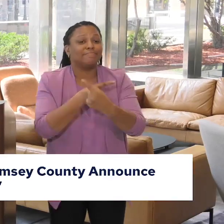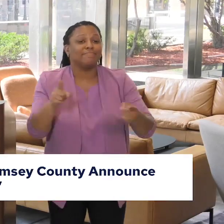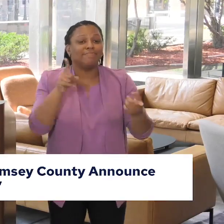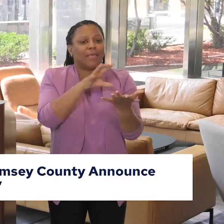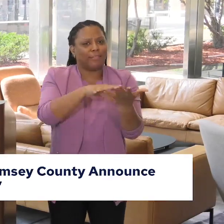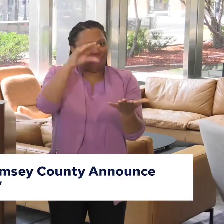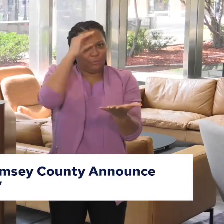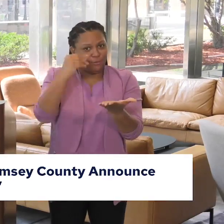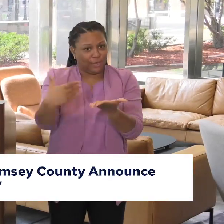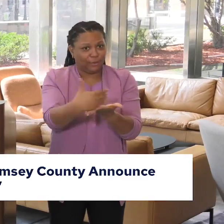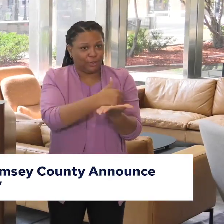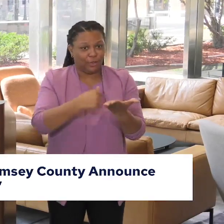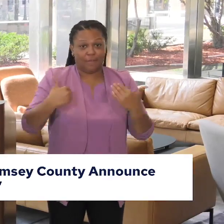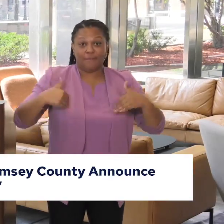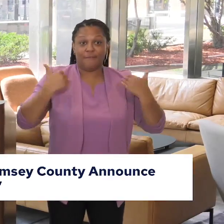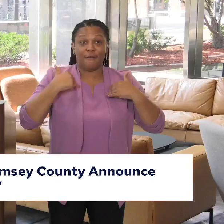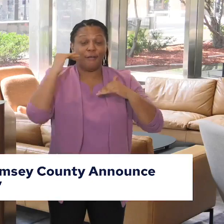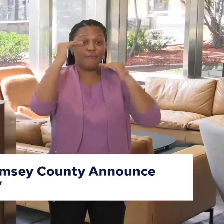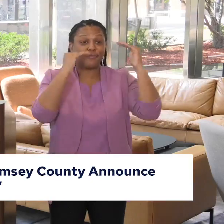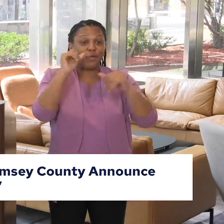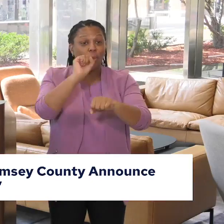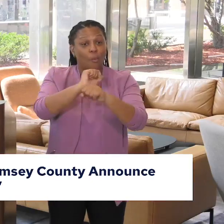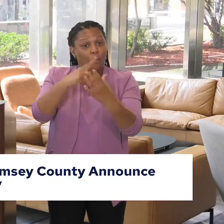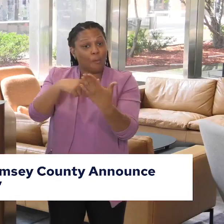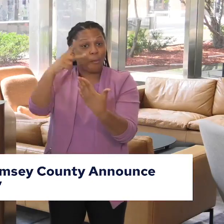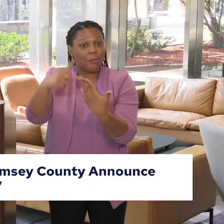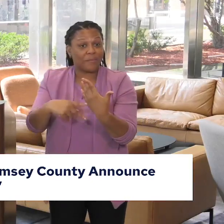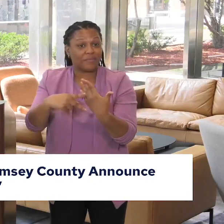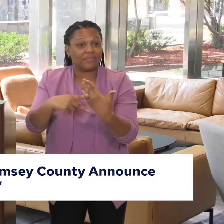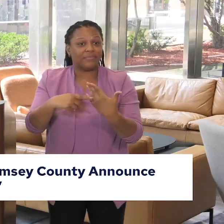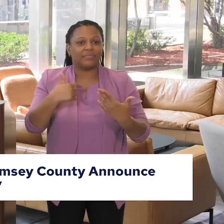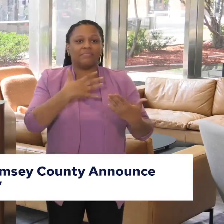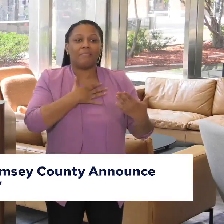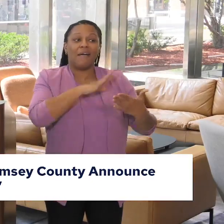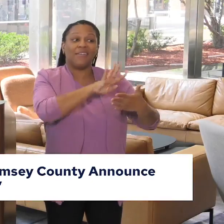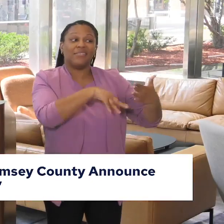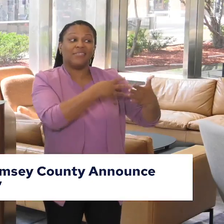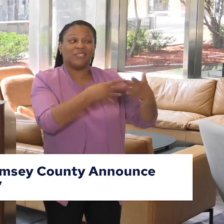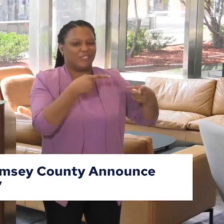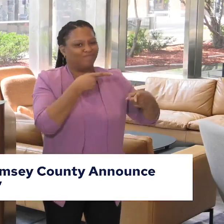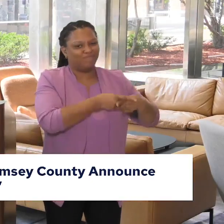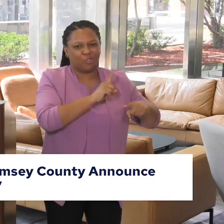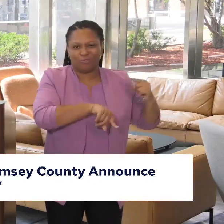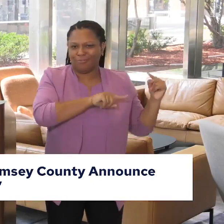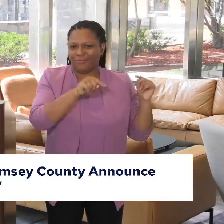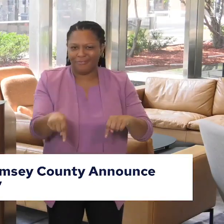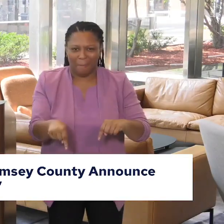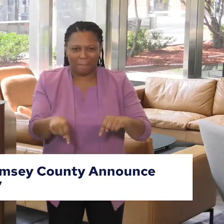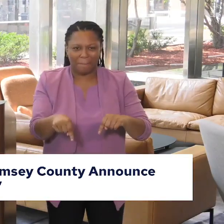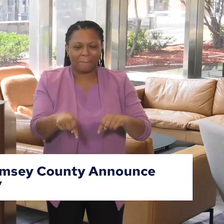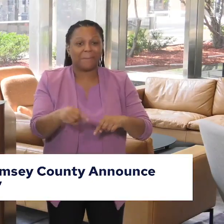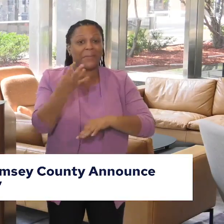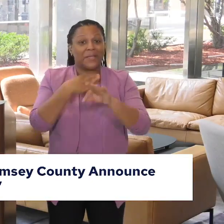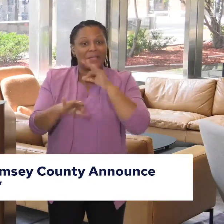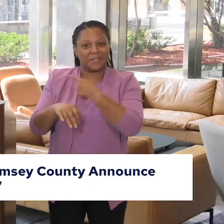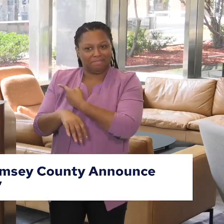Young Adult Employment Program. Though my schedule prevents me from being with you in person, I commend and thank Ramsey County, the